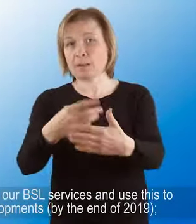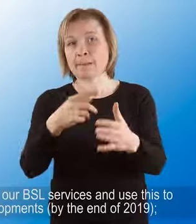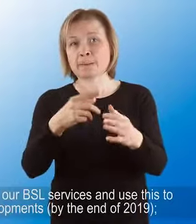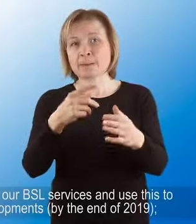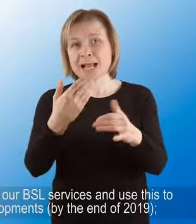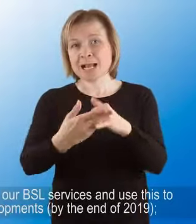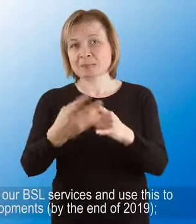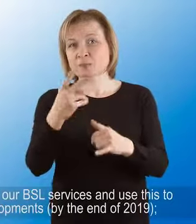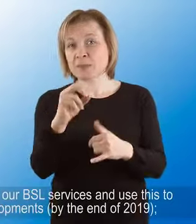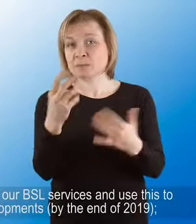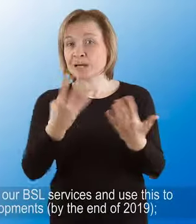2019.